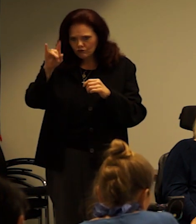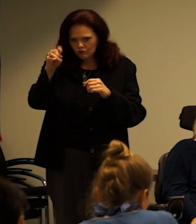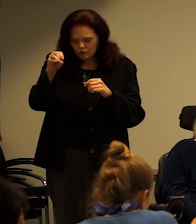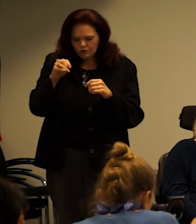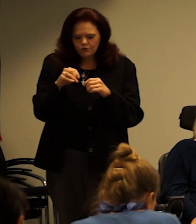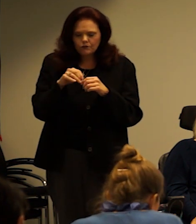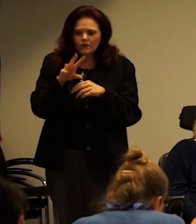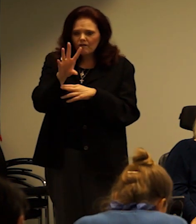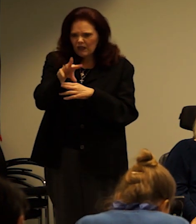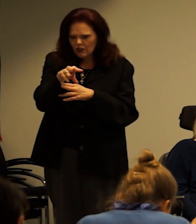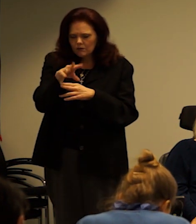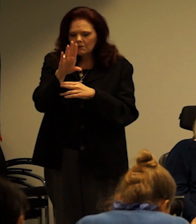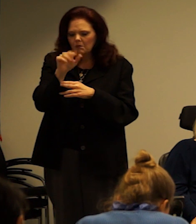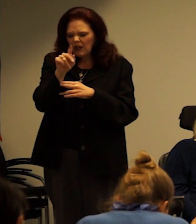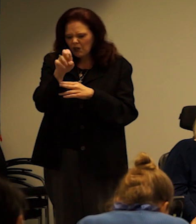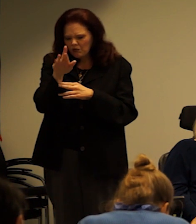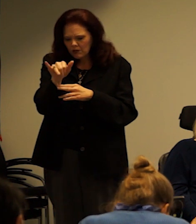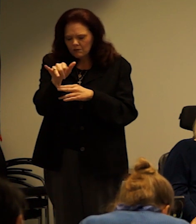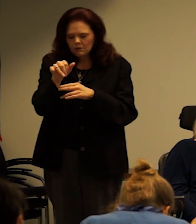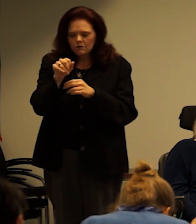a flashlight and batteries,